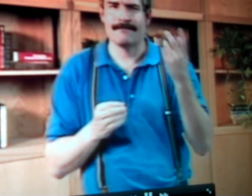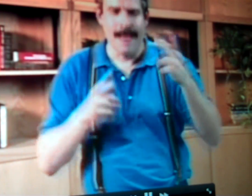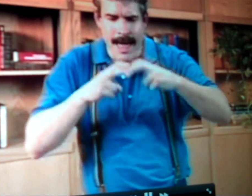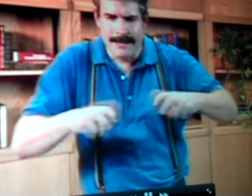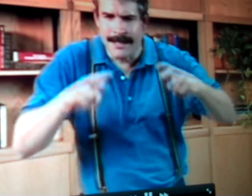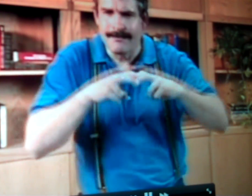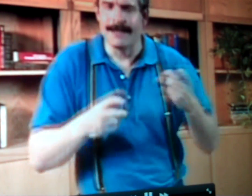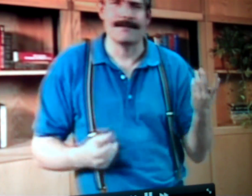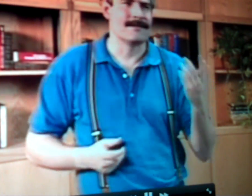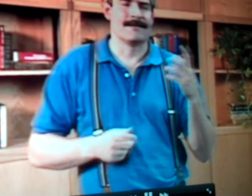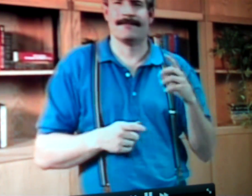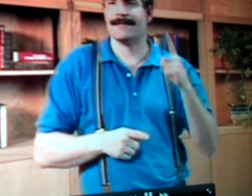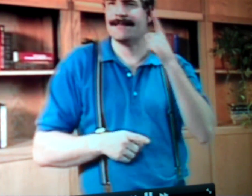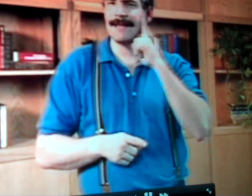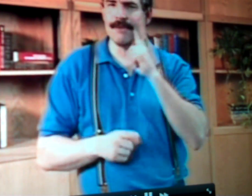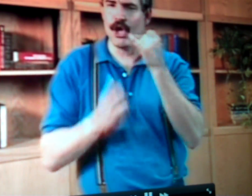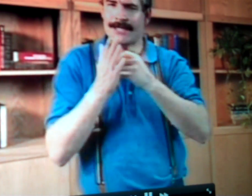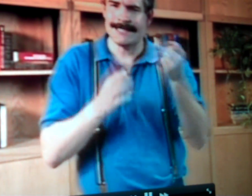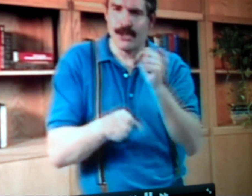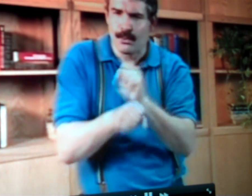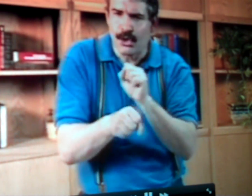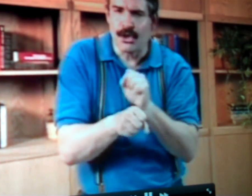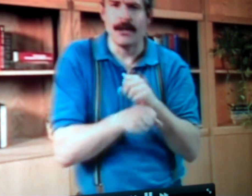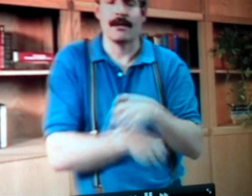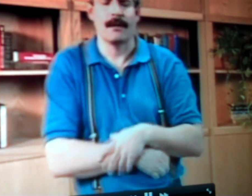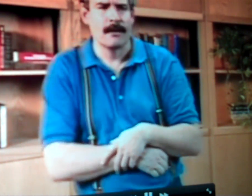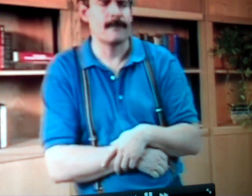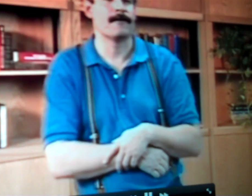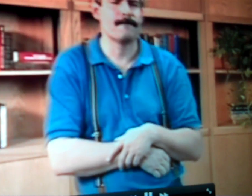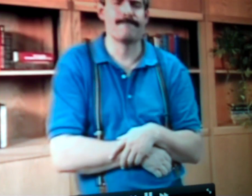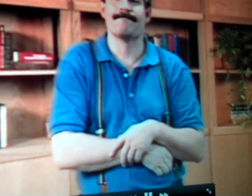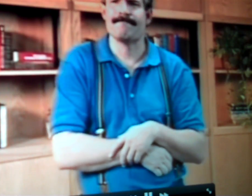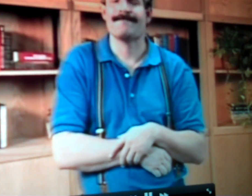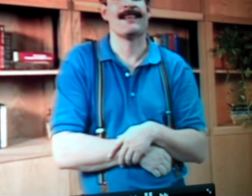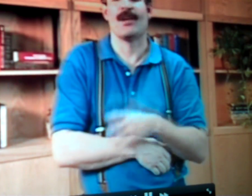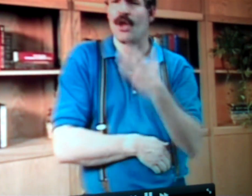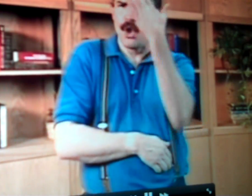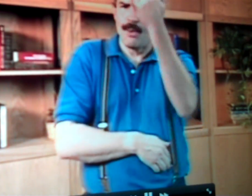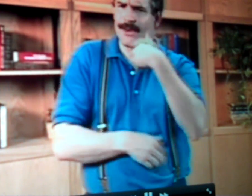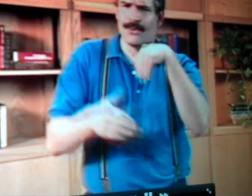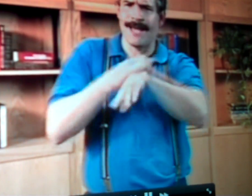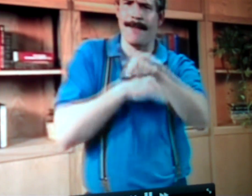history, and really analyze deaf artists' work.